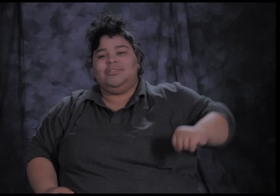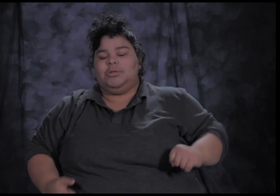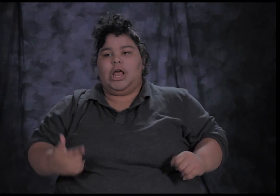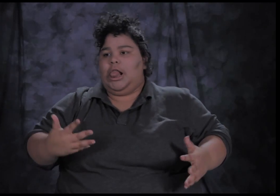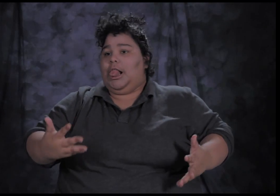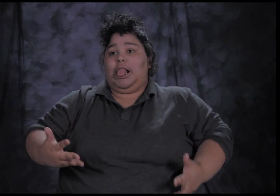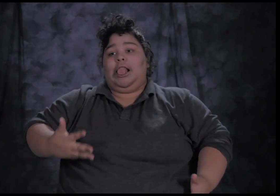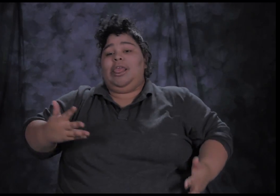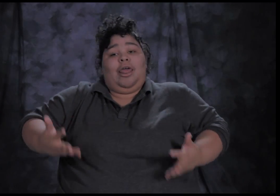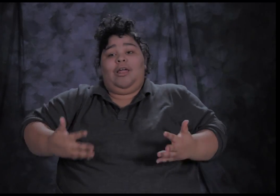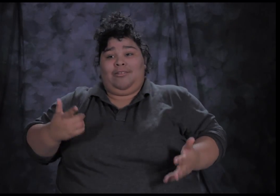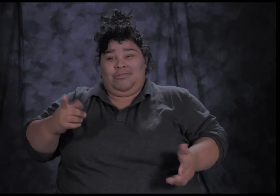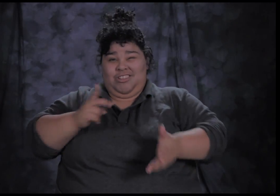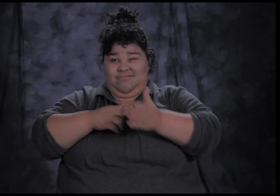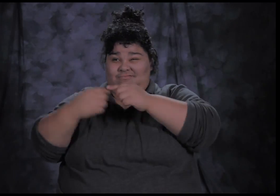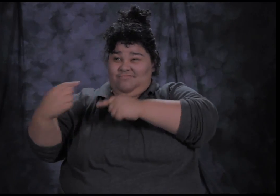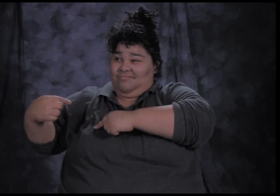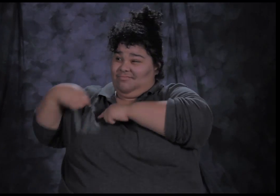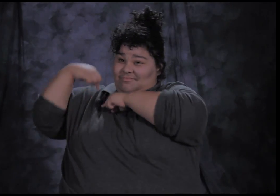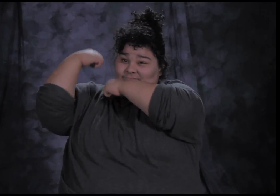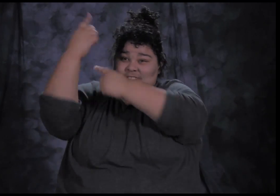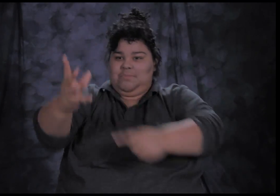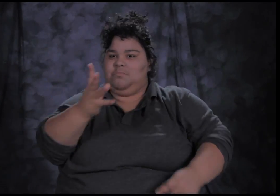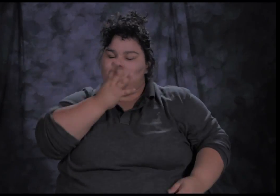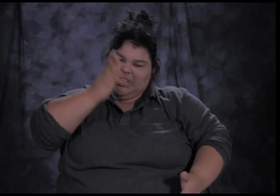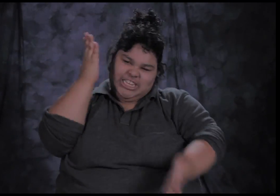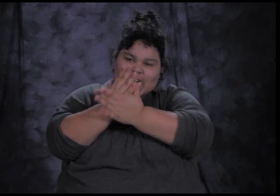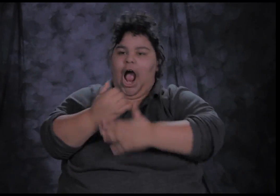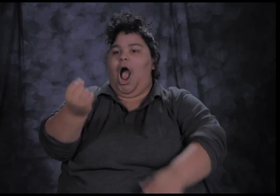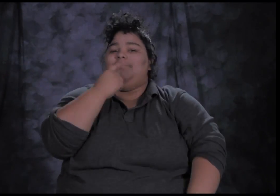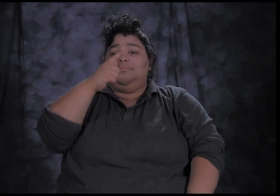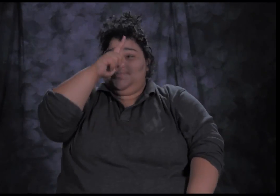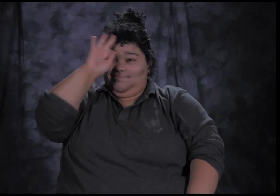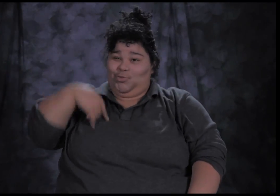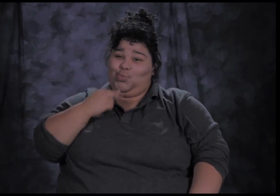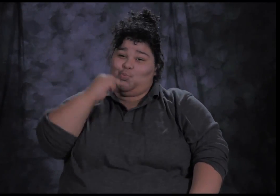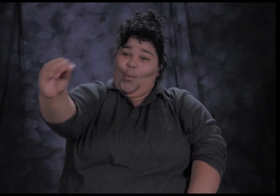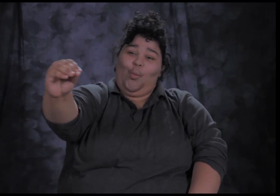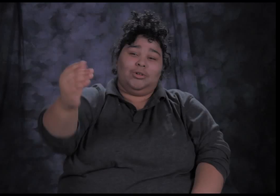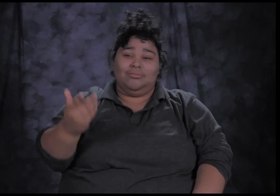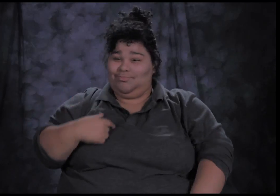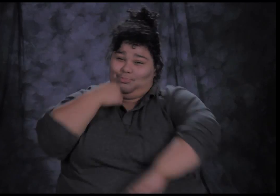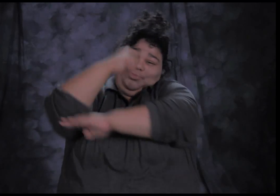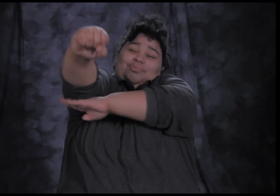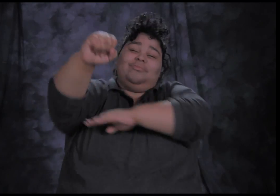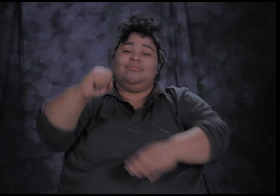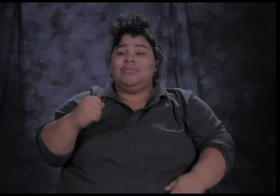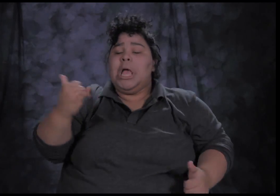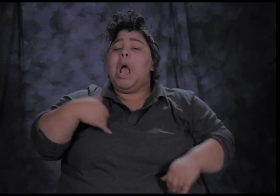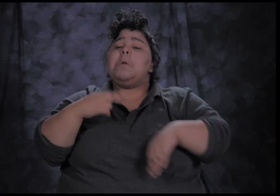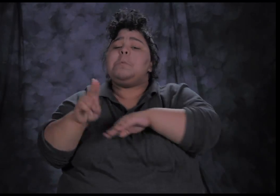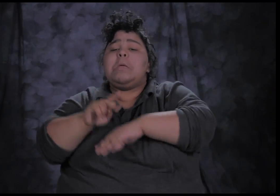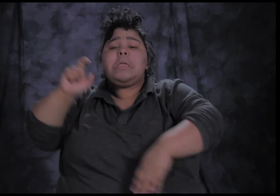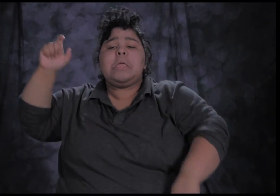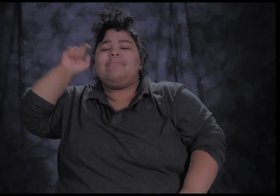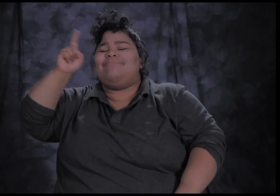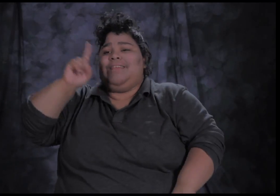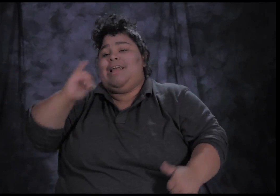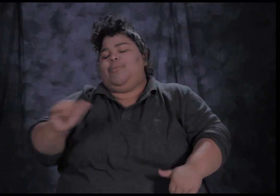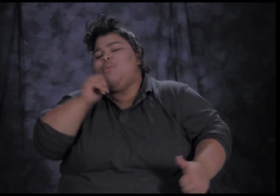that, my mom just left me alone to make my own decisions. I have hearing aids, but I don't wear them. And so that was a pretty great moment when she just left